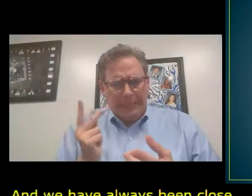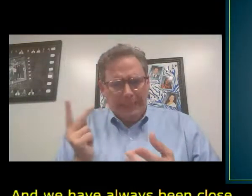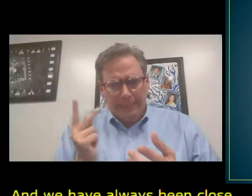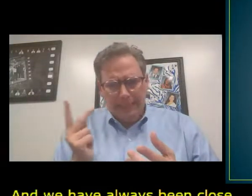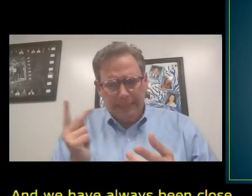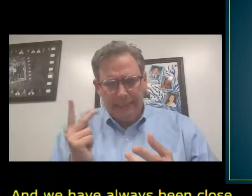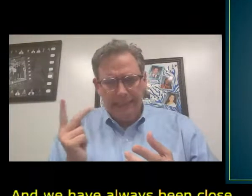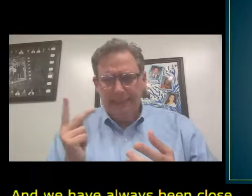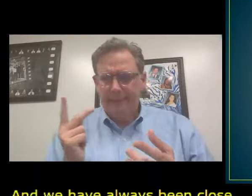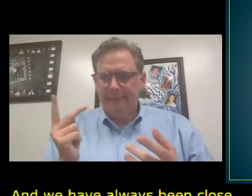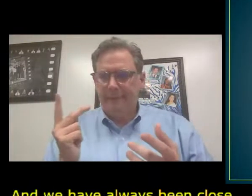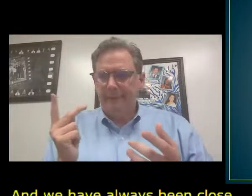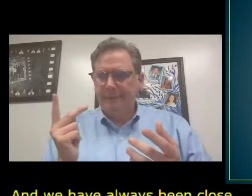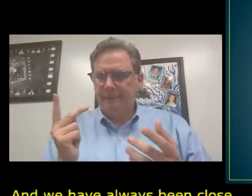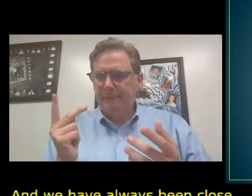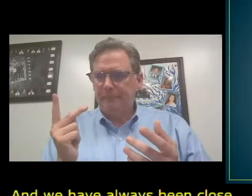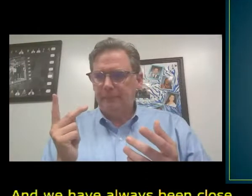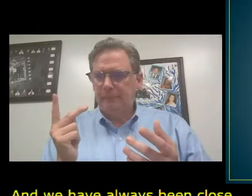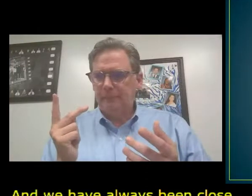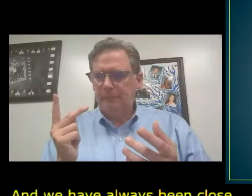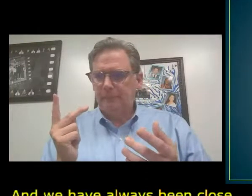And he struggled.